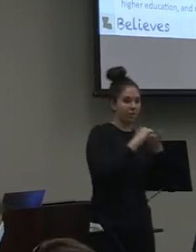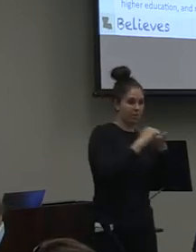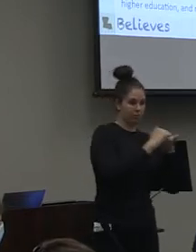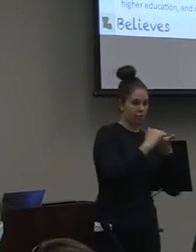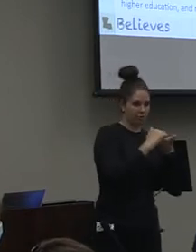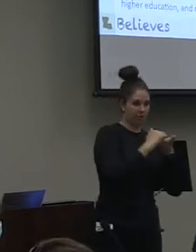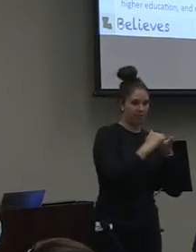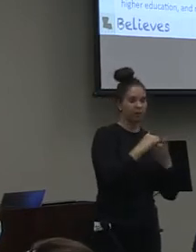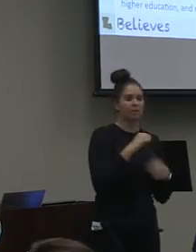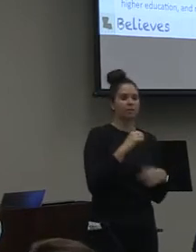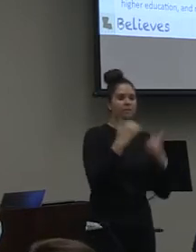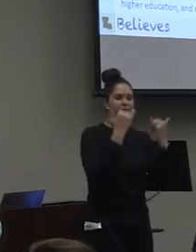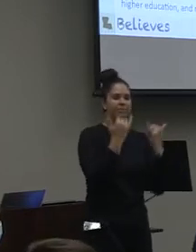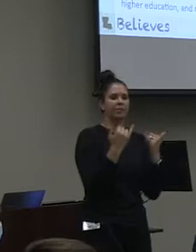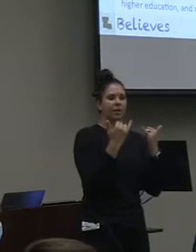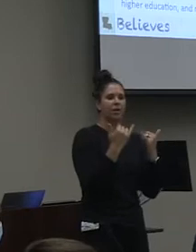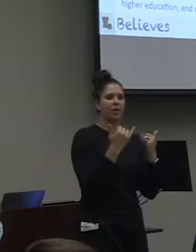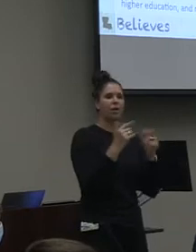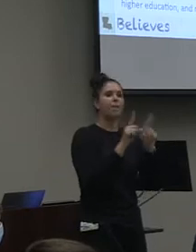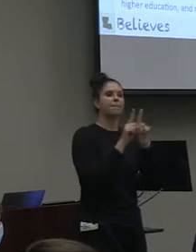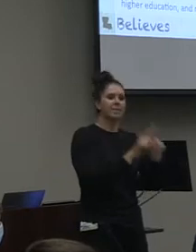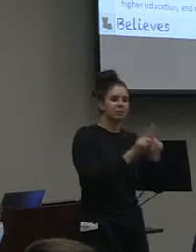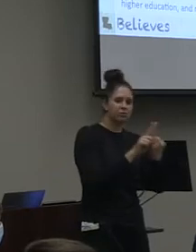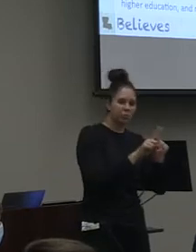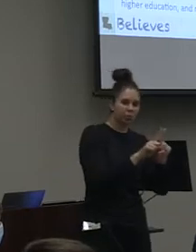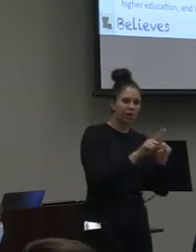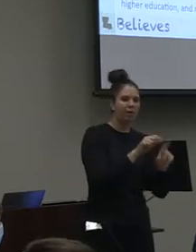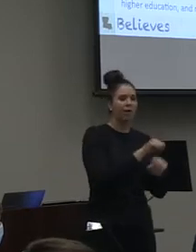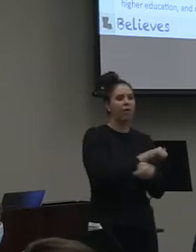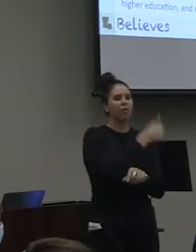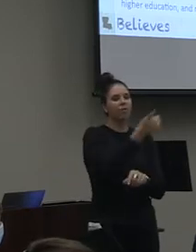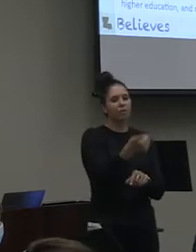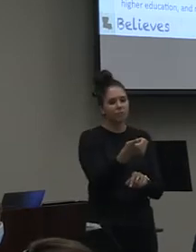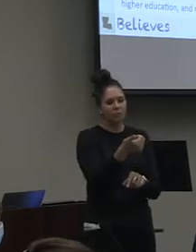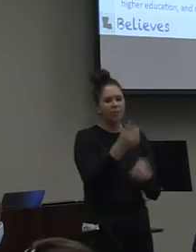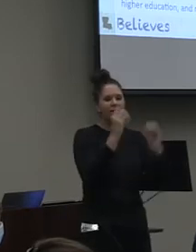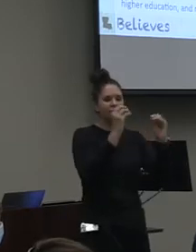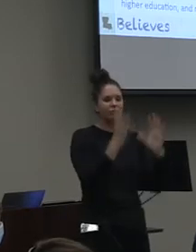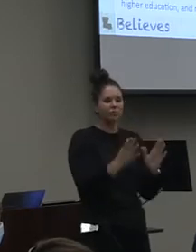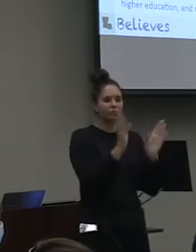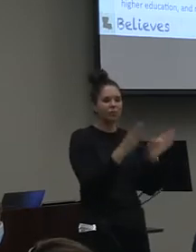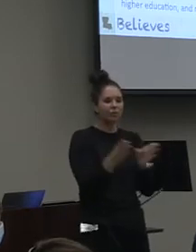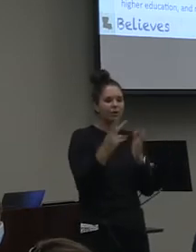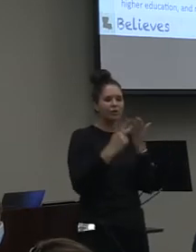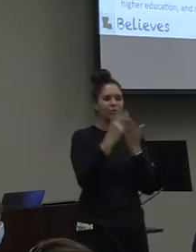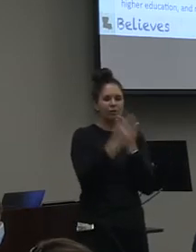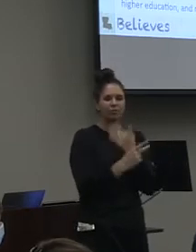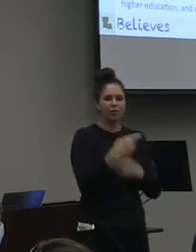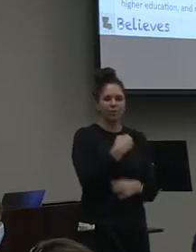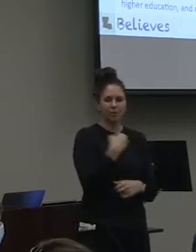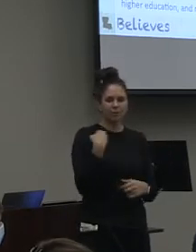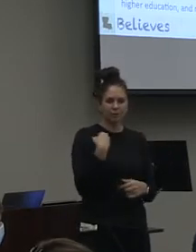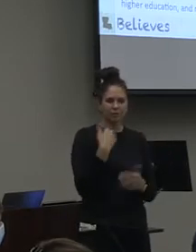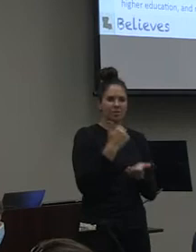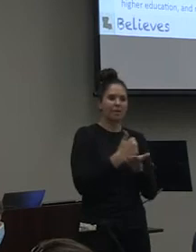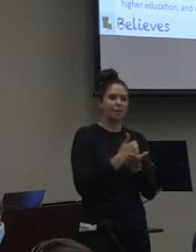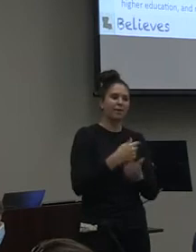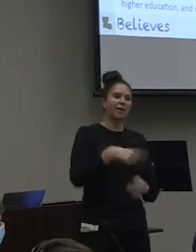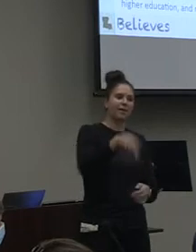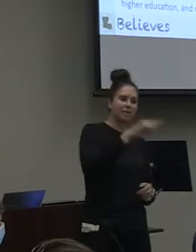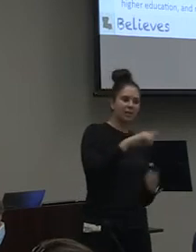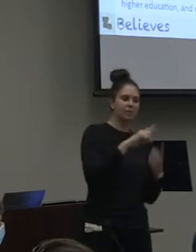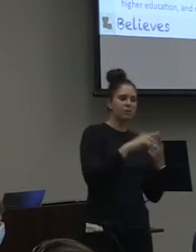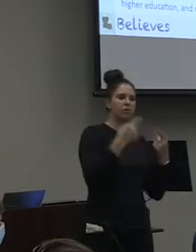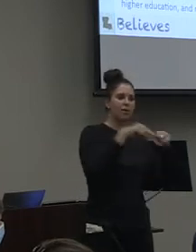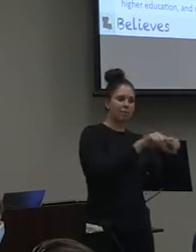collaborative are now mentoring other teacher preparation program members in helping them to